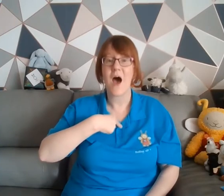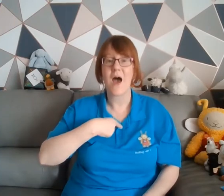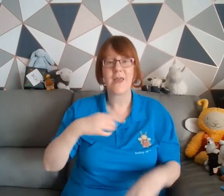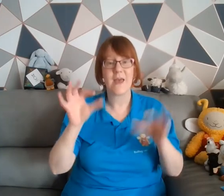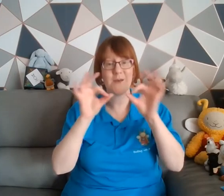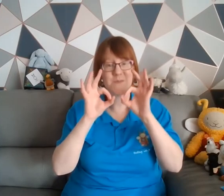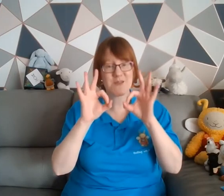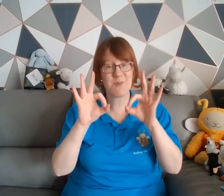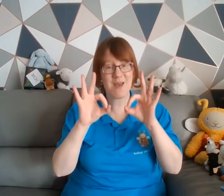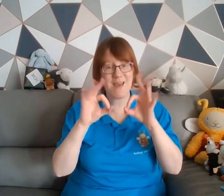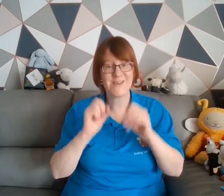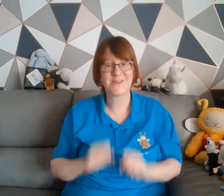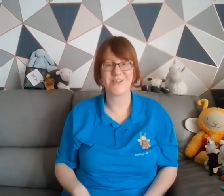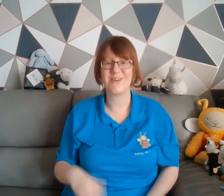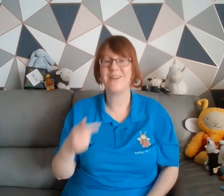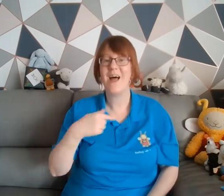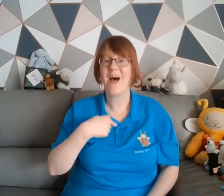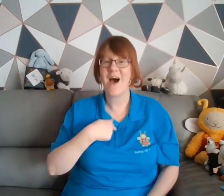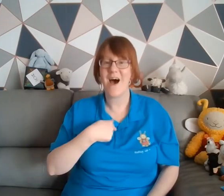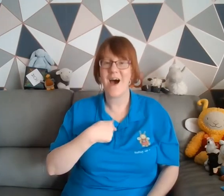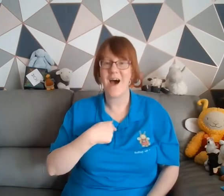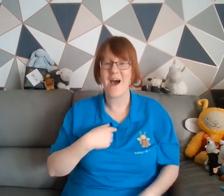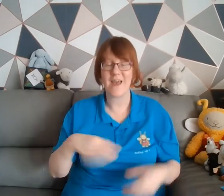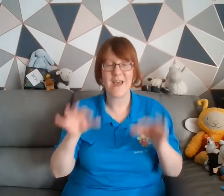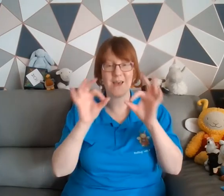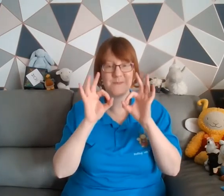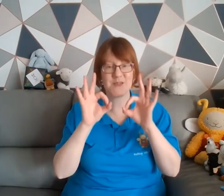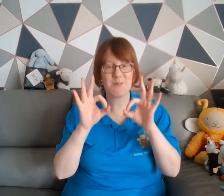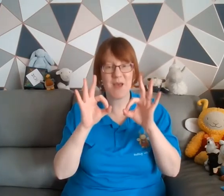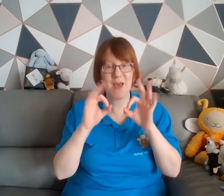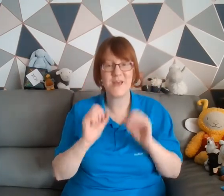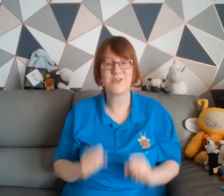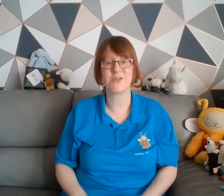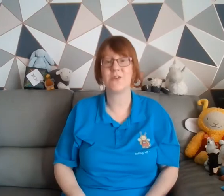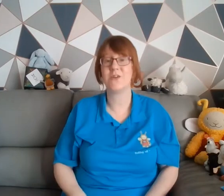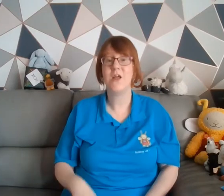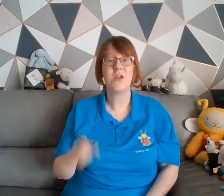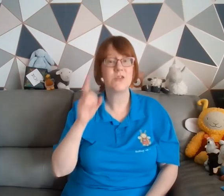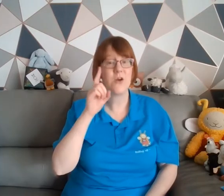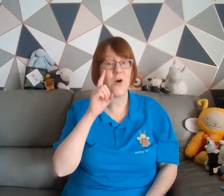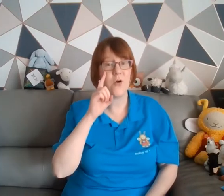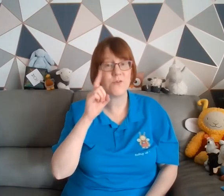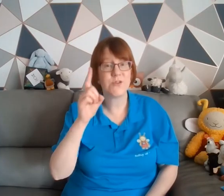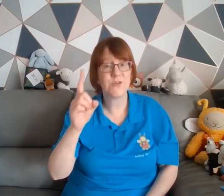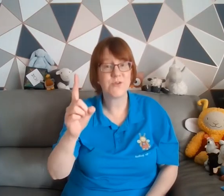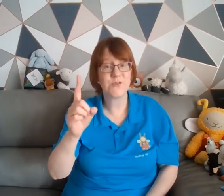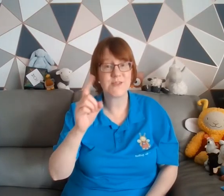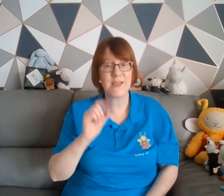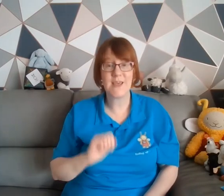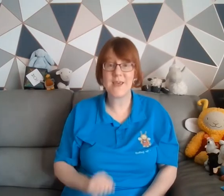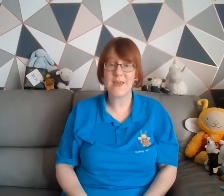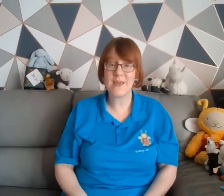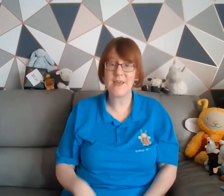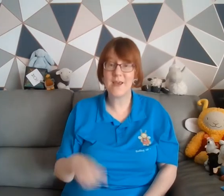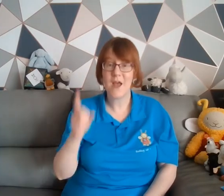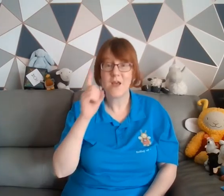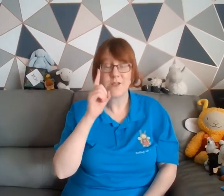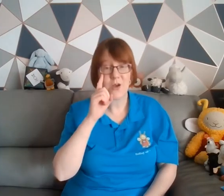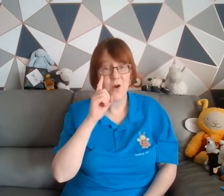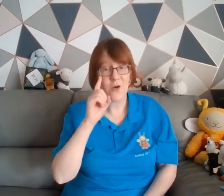I am special, I am special, don't you see?